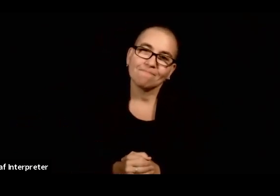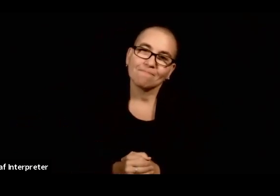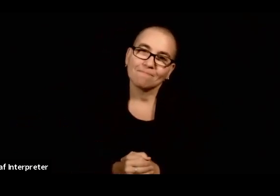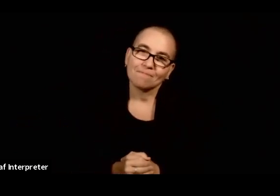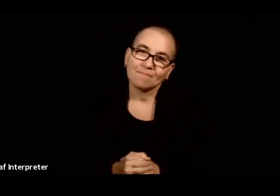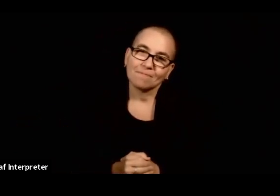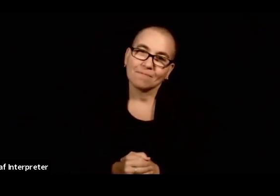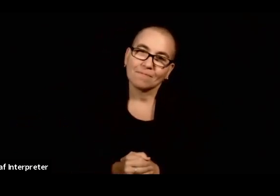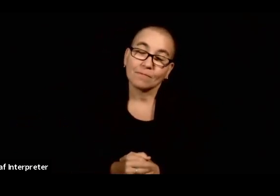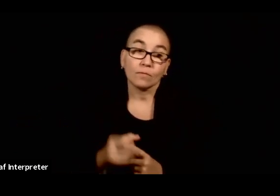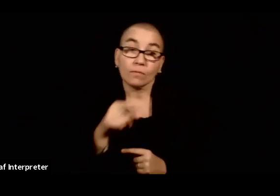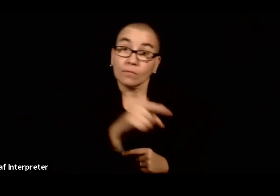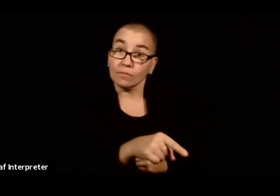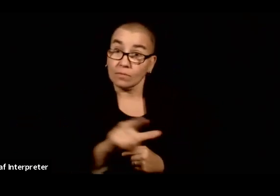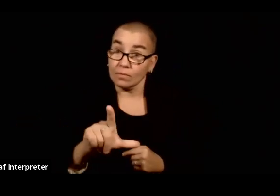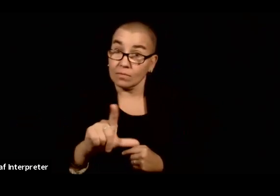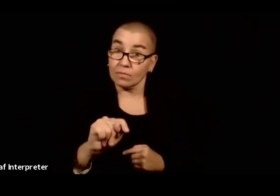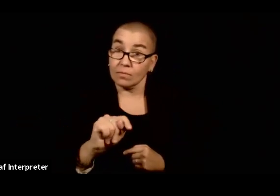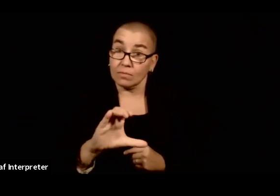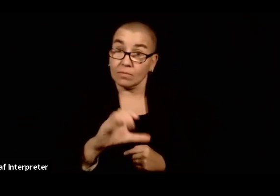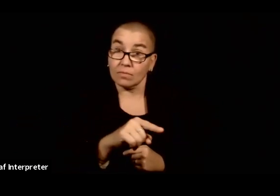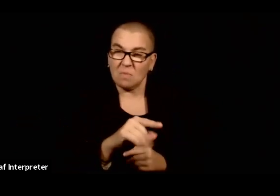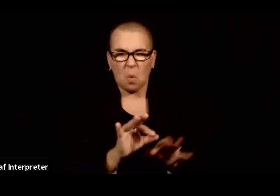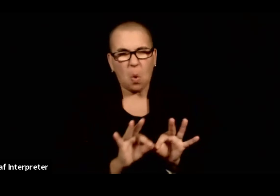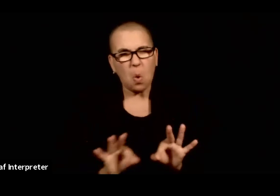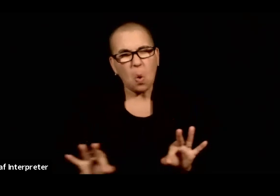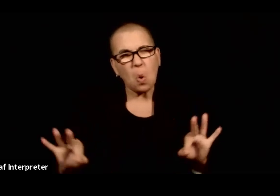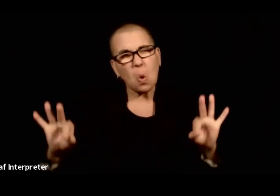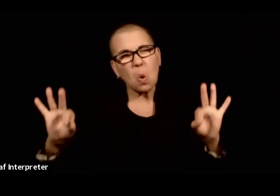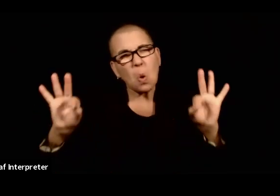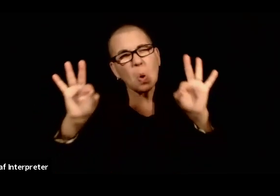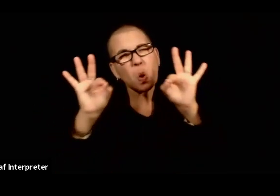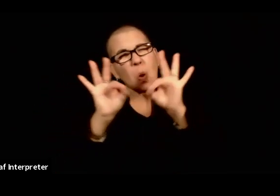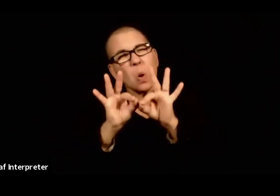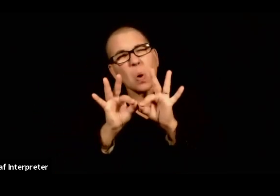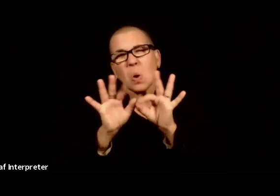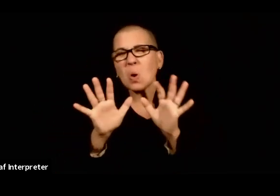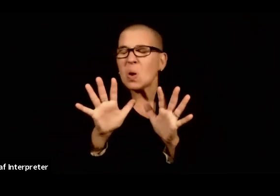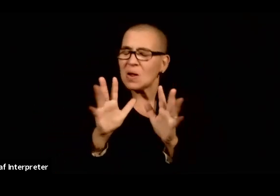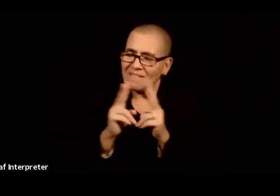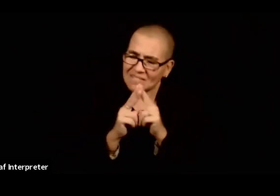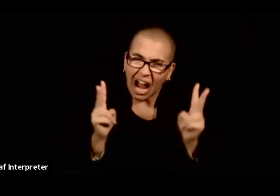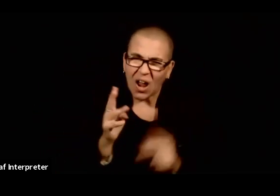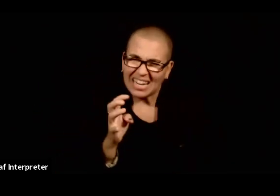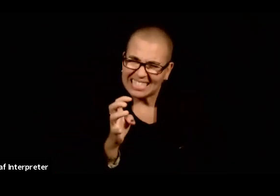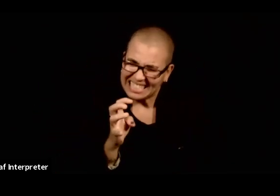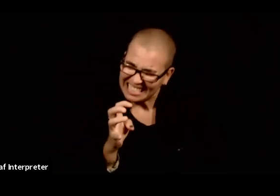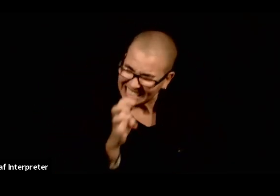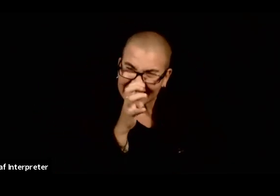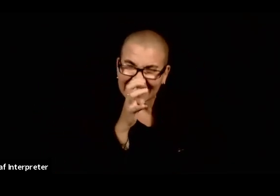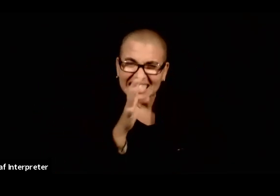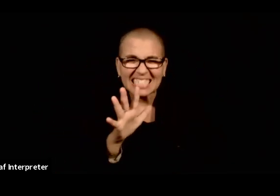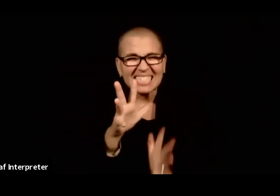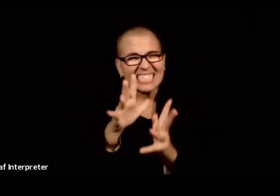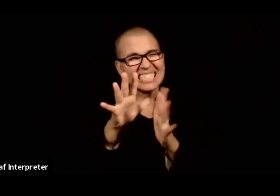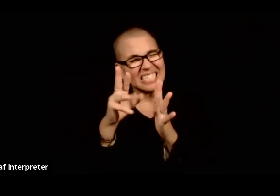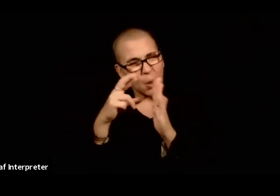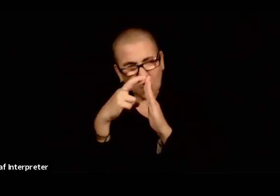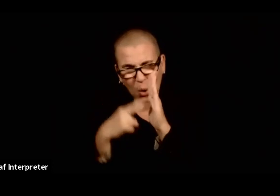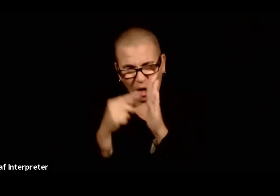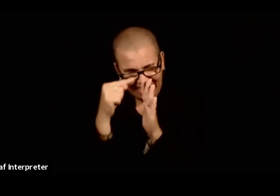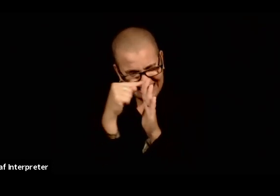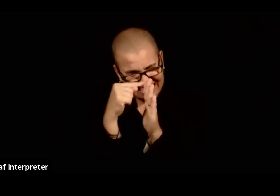everyone entering these facilities follow strict and current infection control prevention practices consistent with